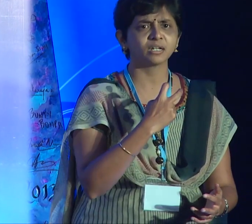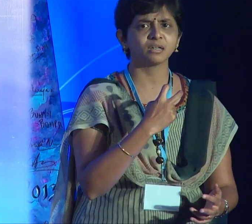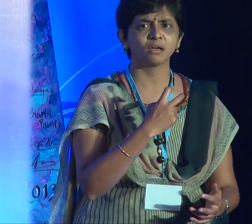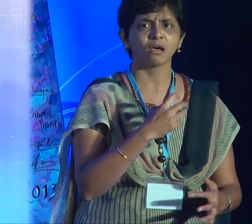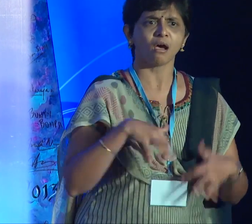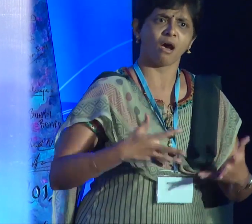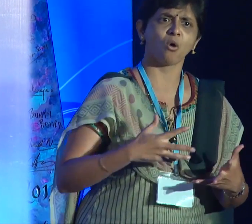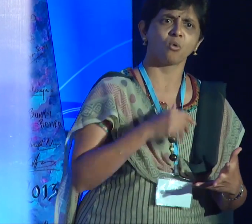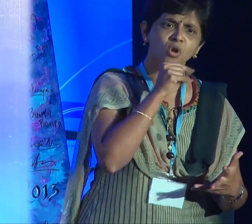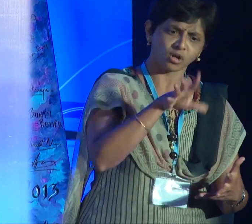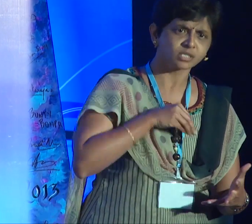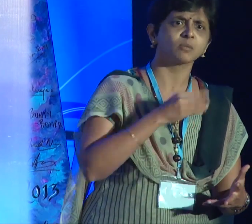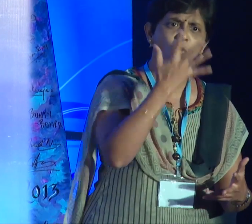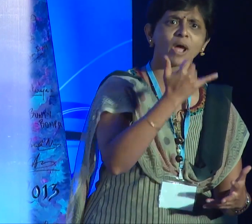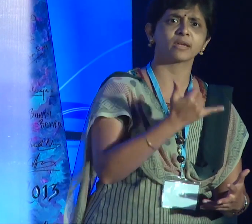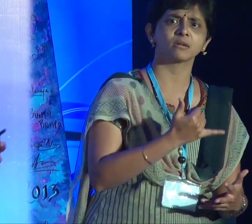unjust.